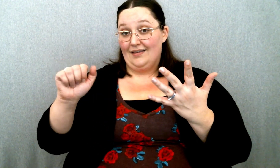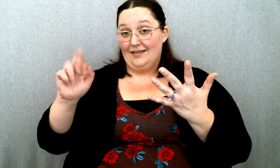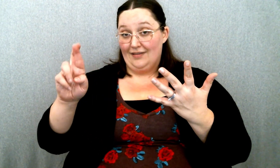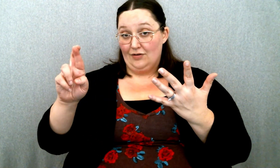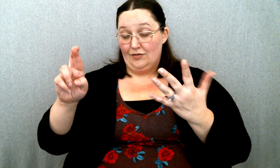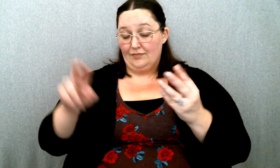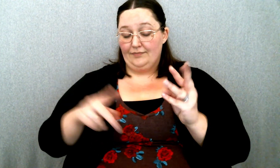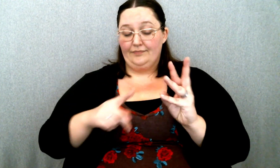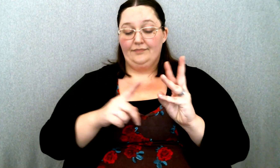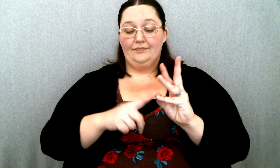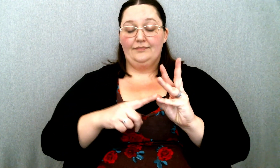year,